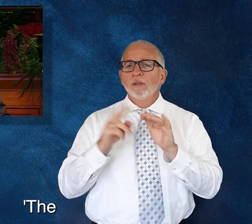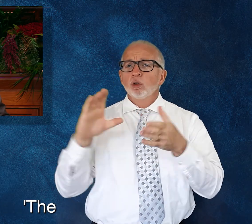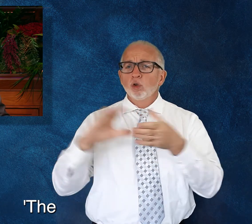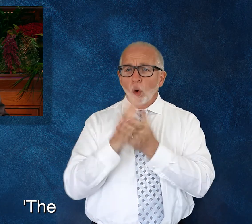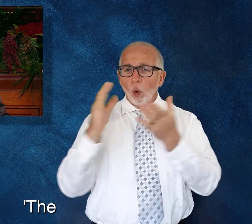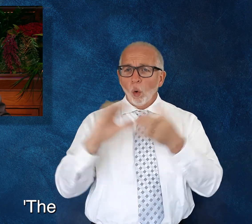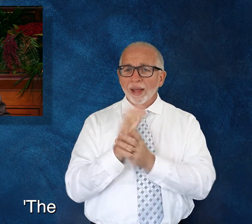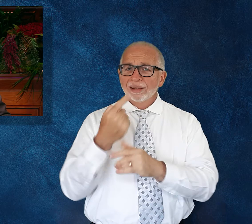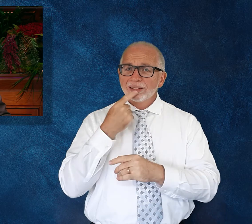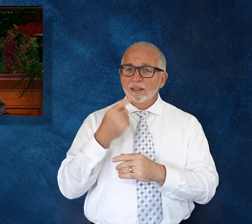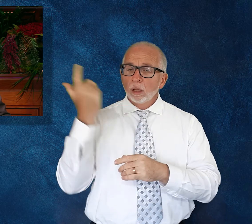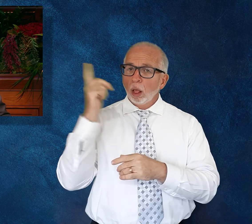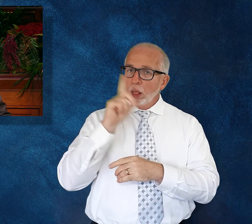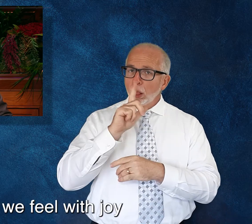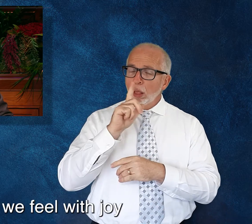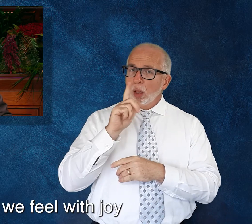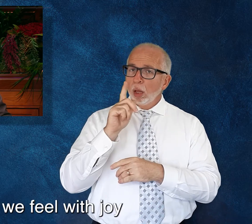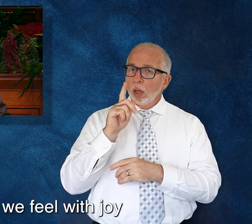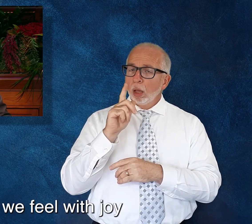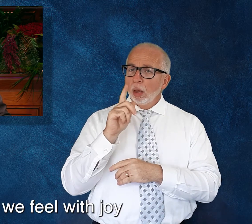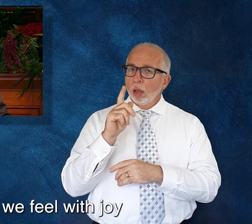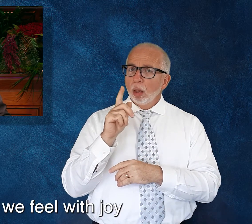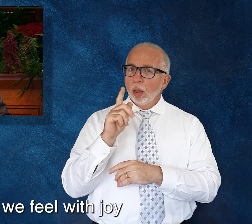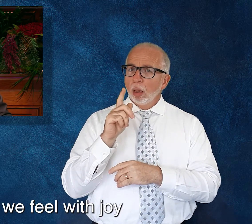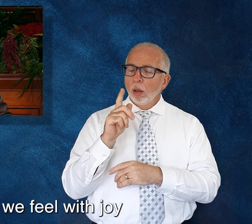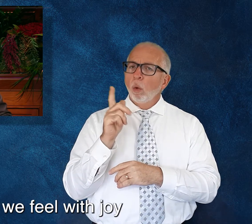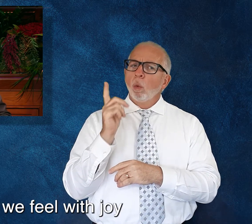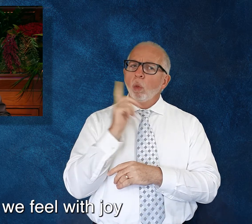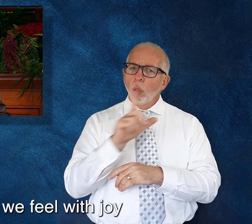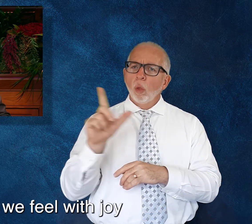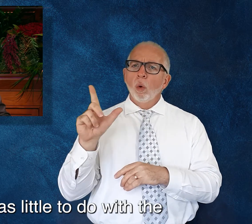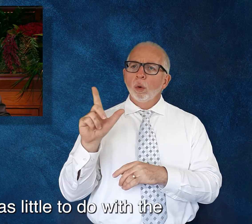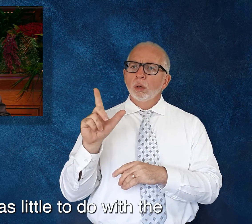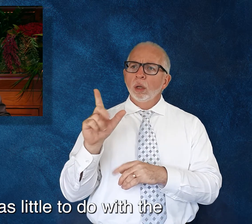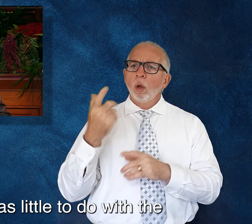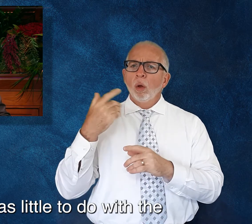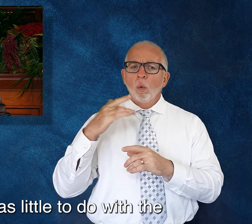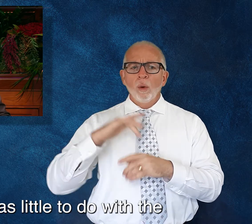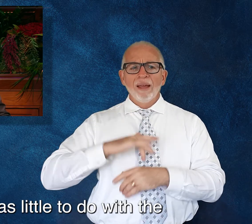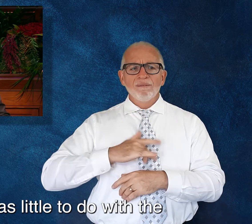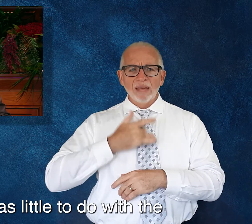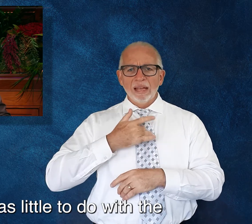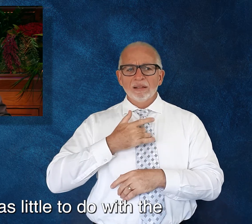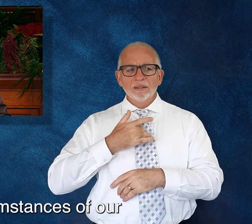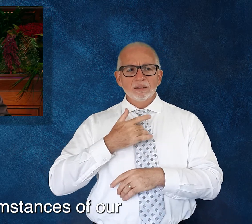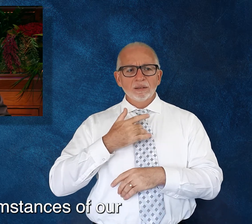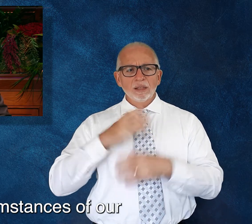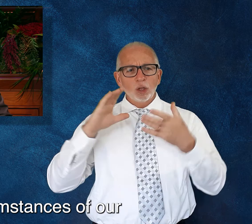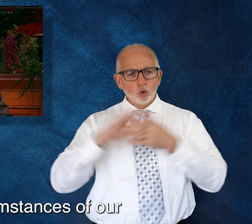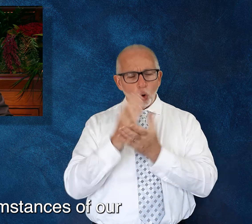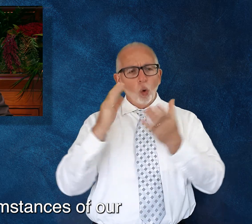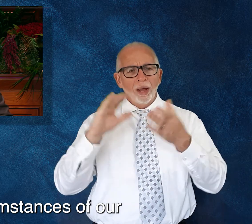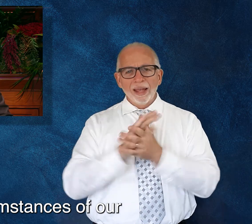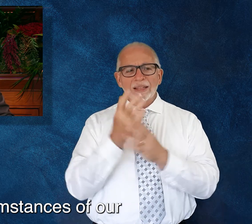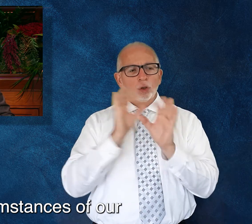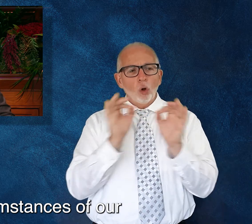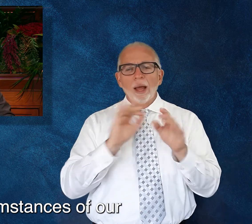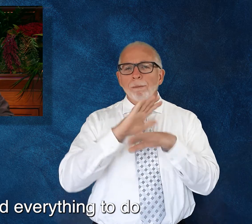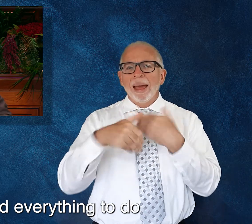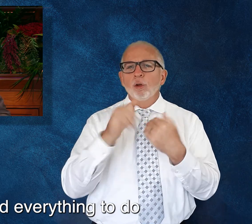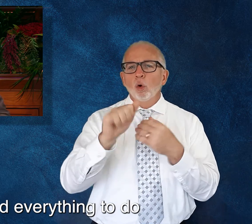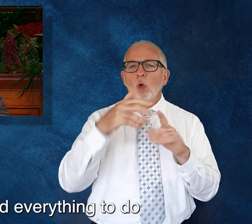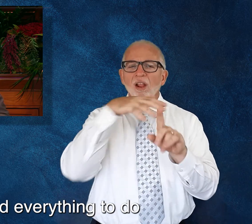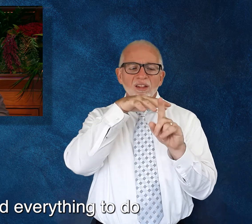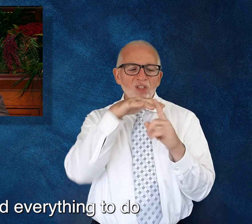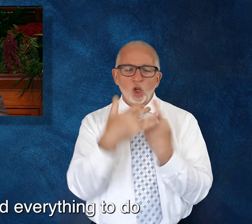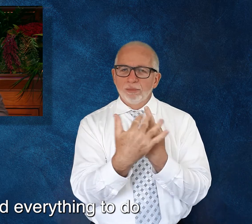The Lord we fill with joy has little to do with the circumstances of